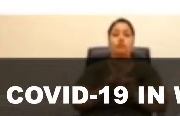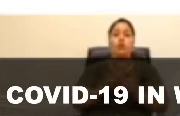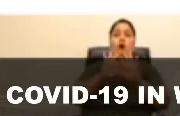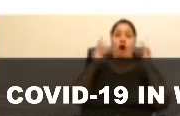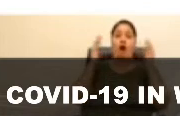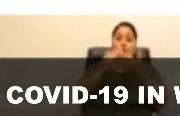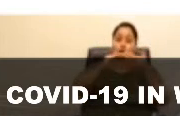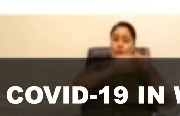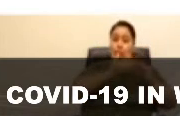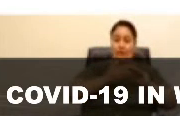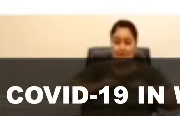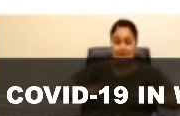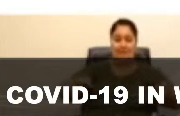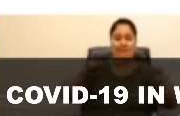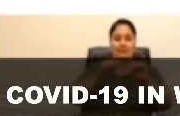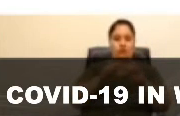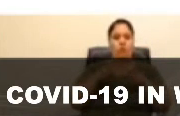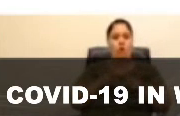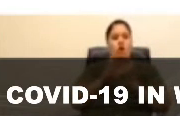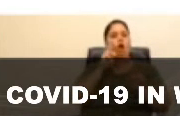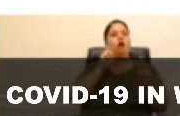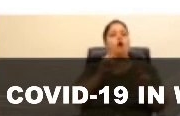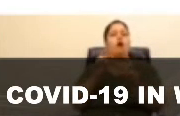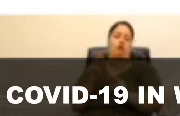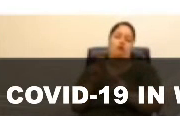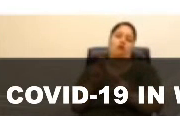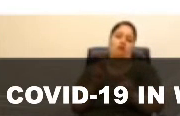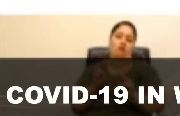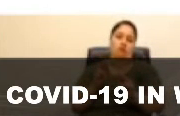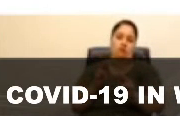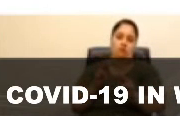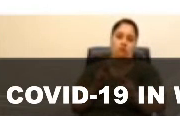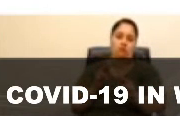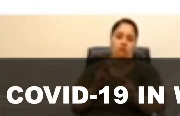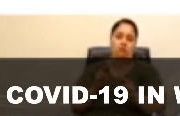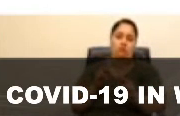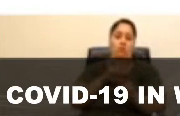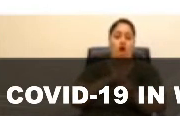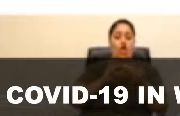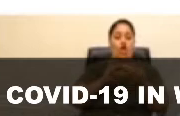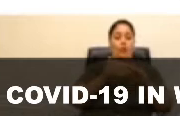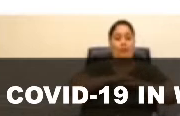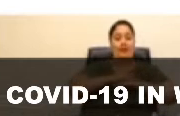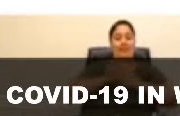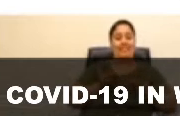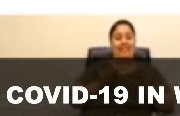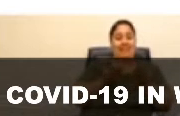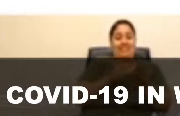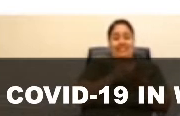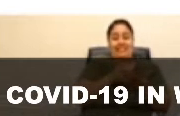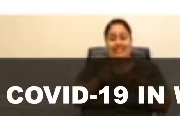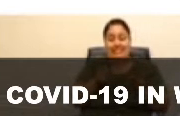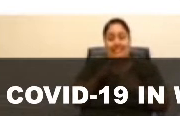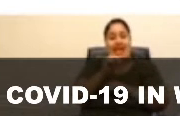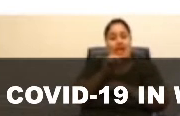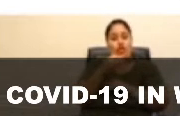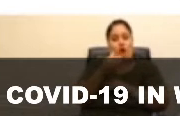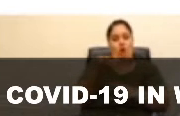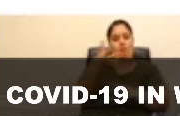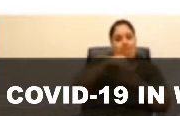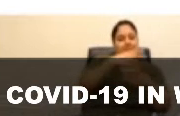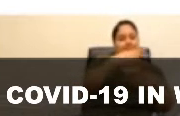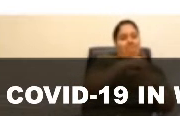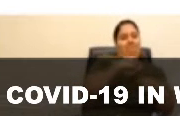society way to bring our community-based services and NGOs on board,